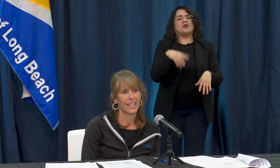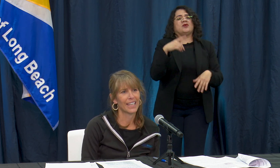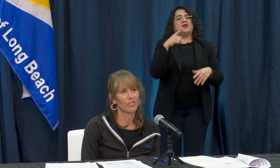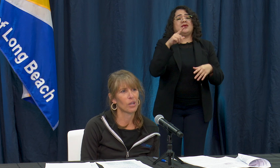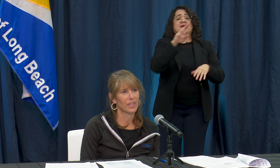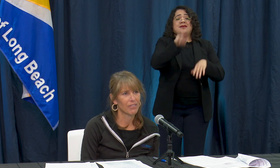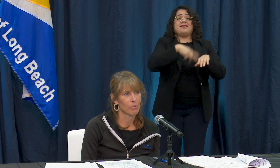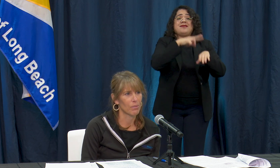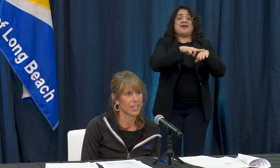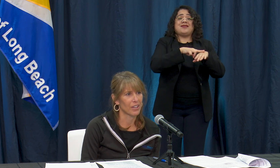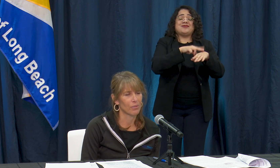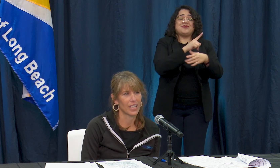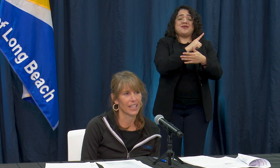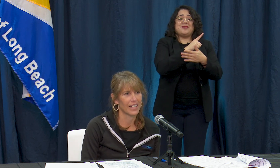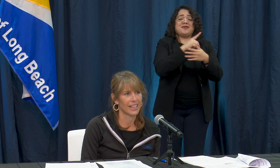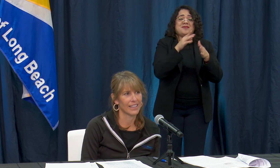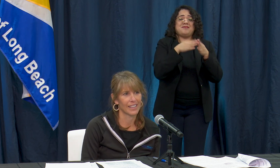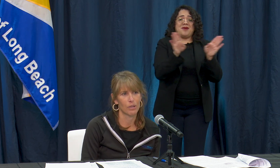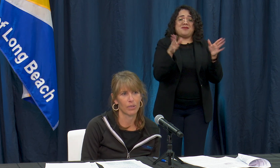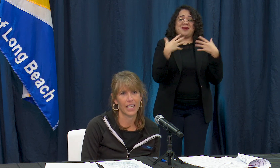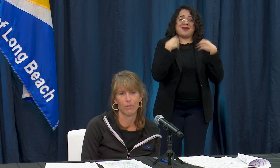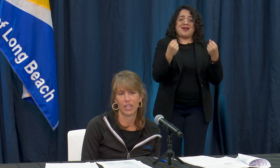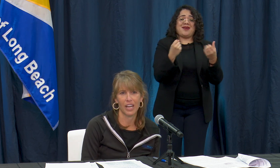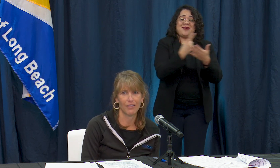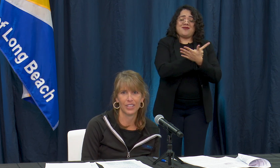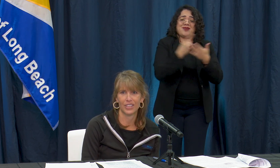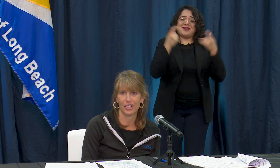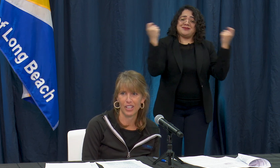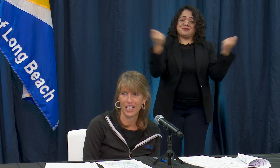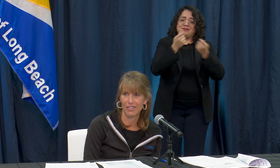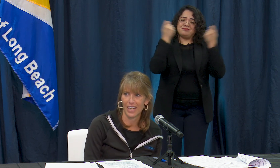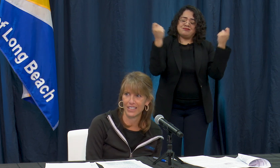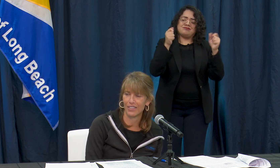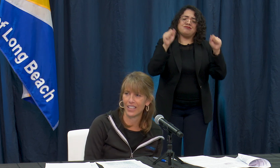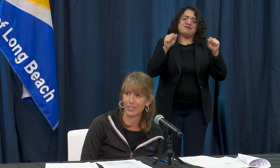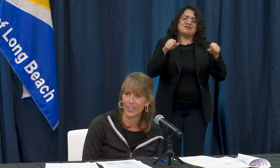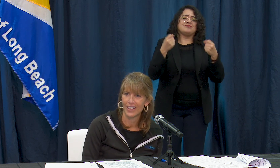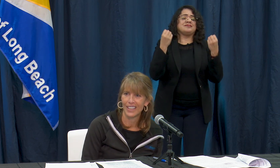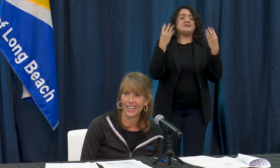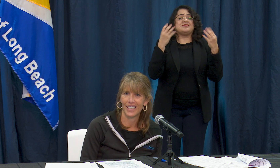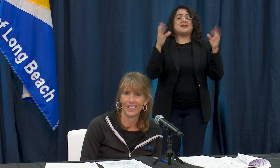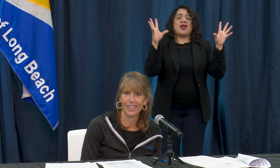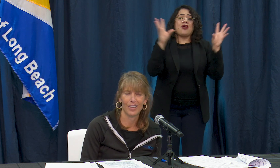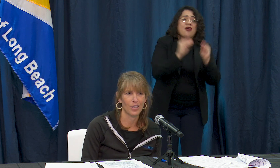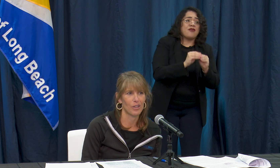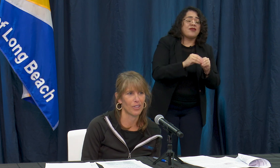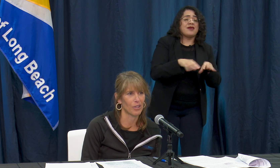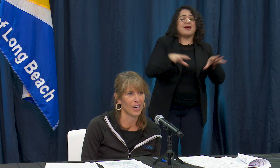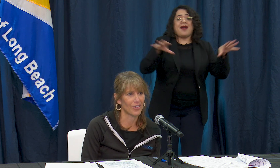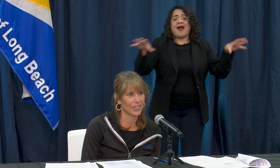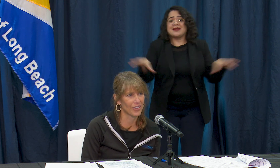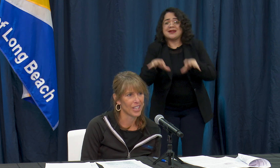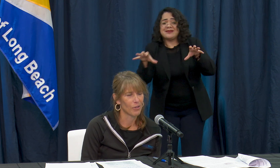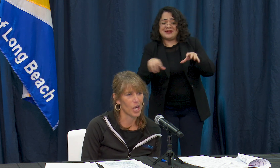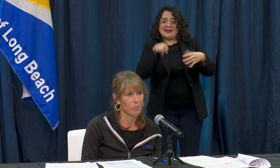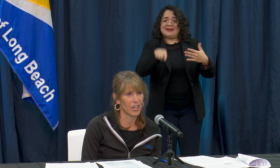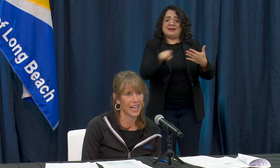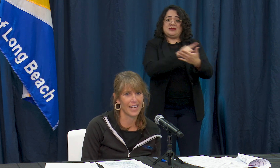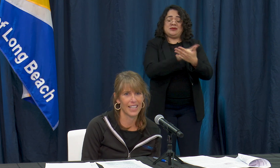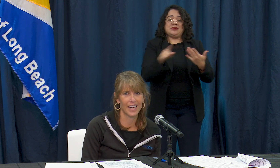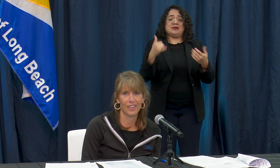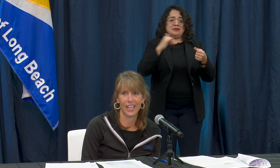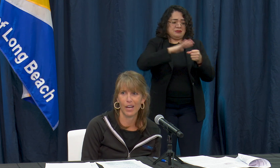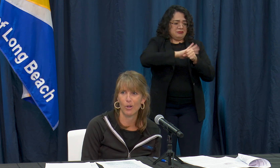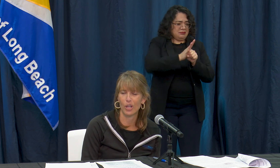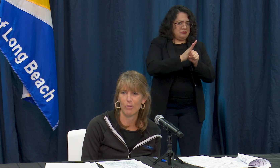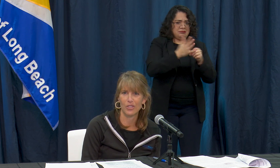We plan normally for Public Health Week, and we plan big conferences and all kinds of activities. And given the COVID crisis, we all put our